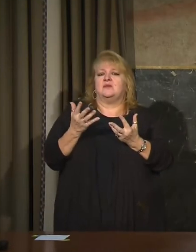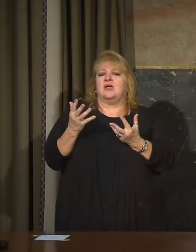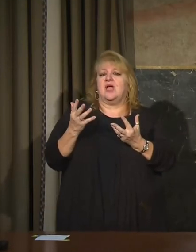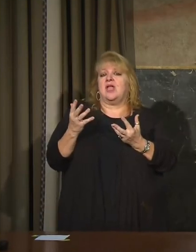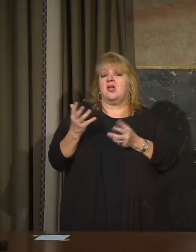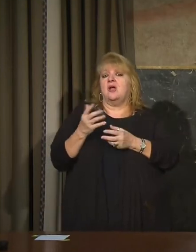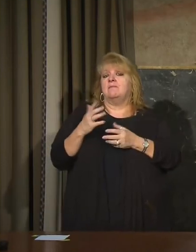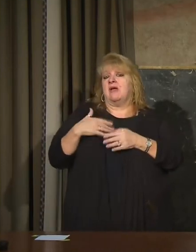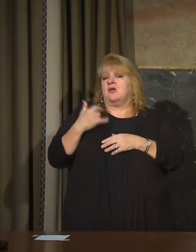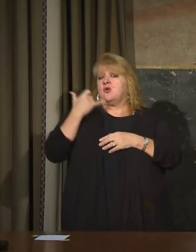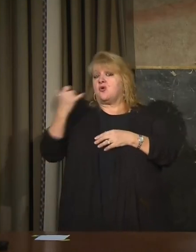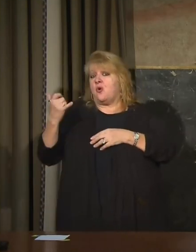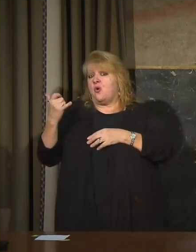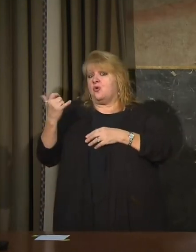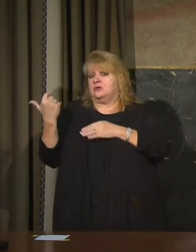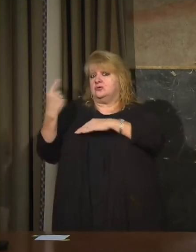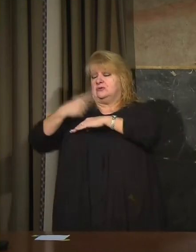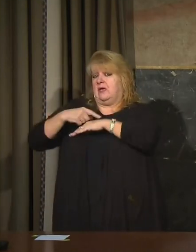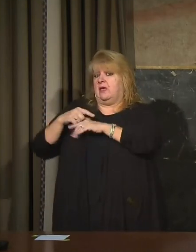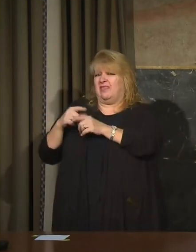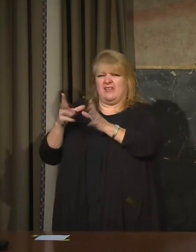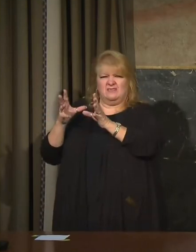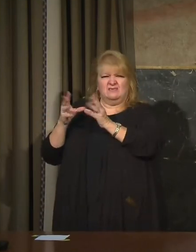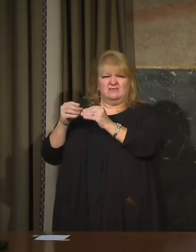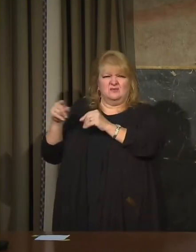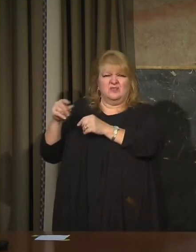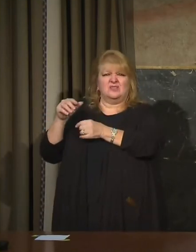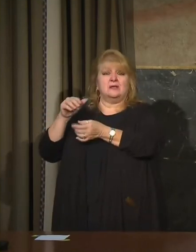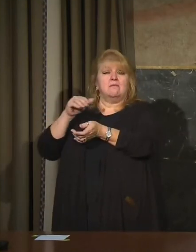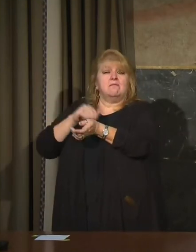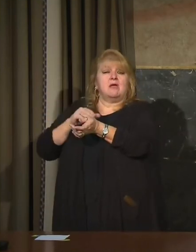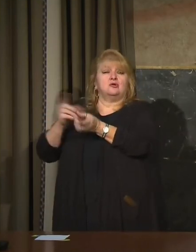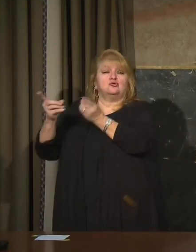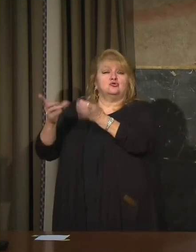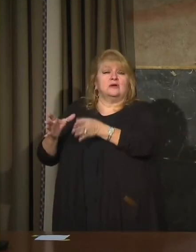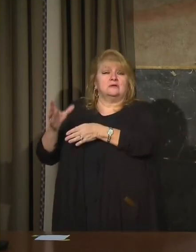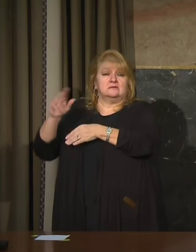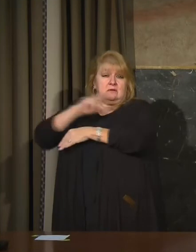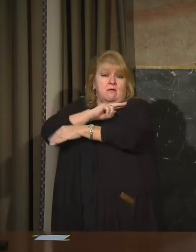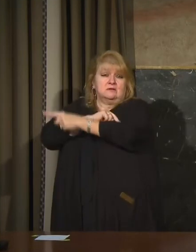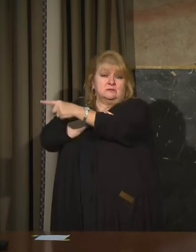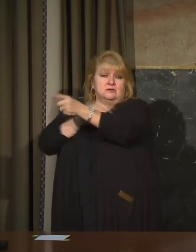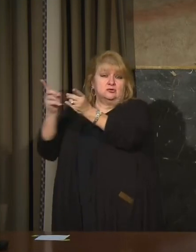my call this morning with the medical directors of the hospitals.